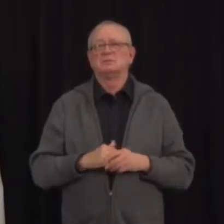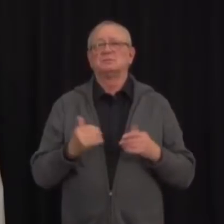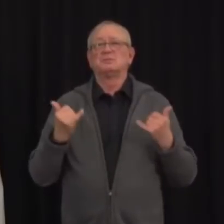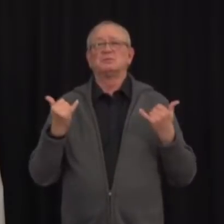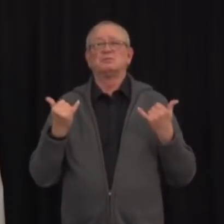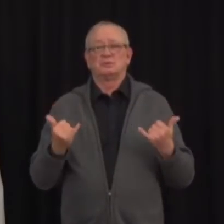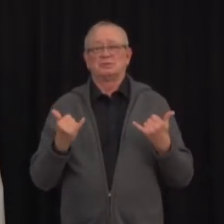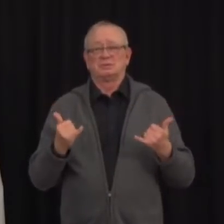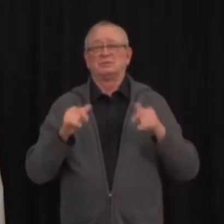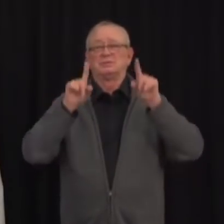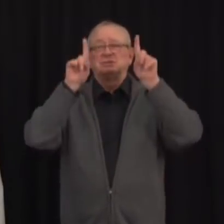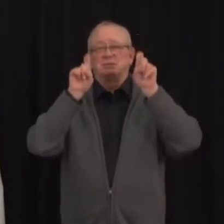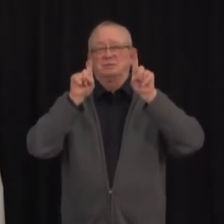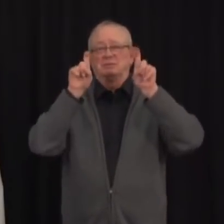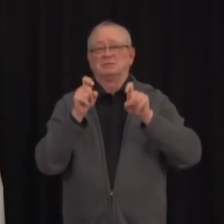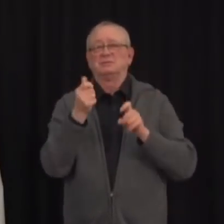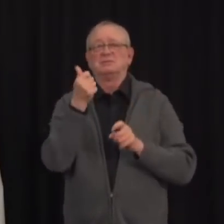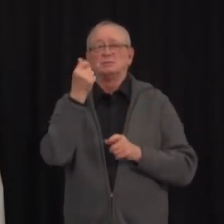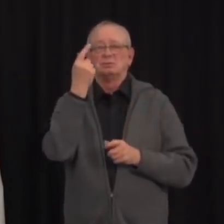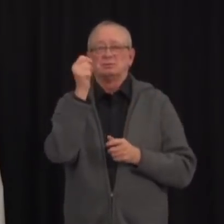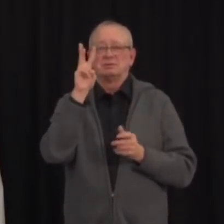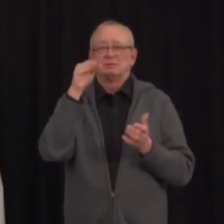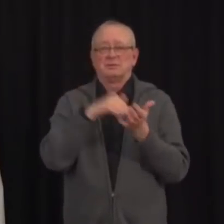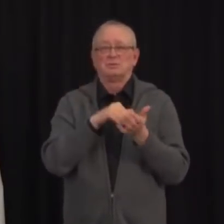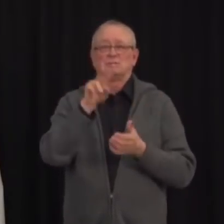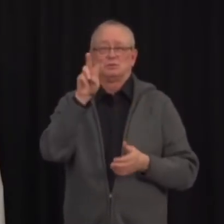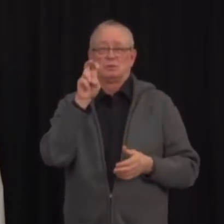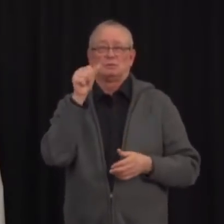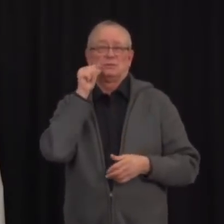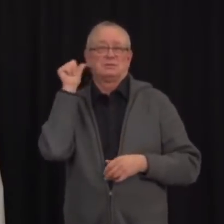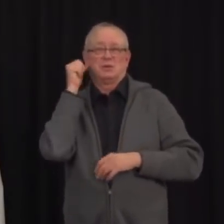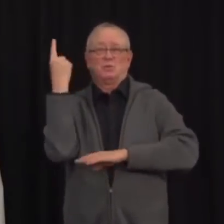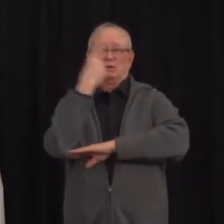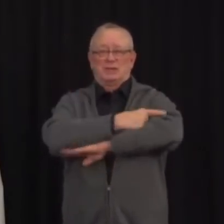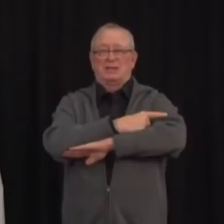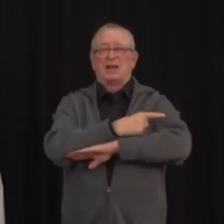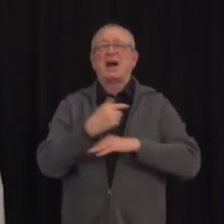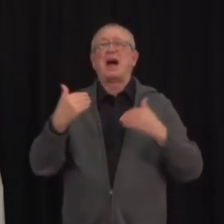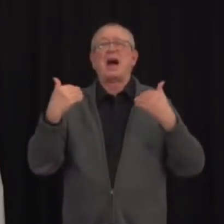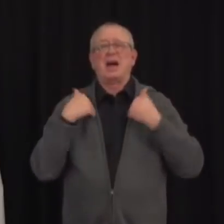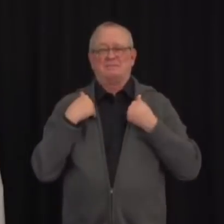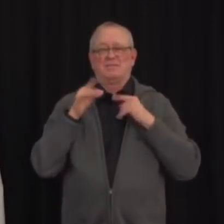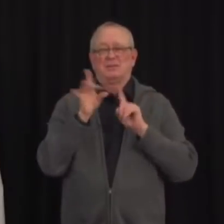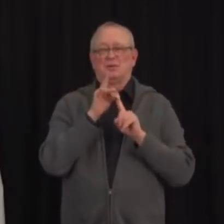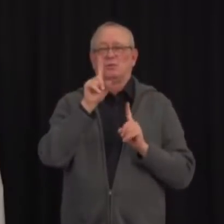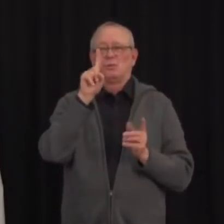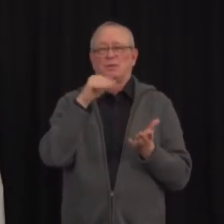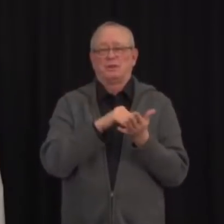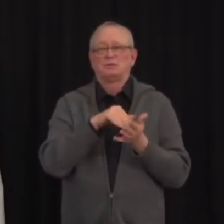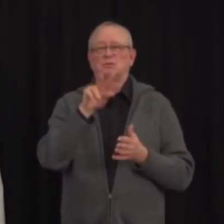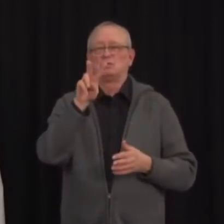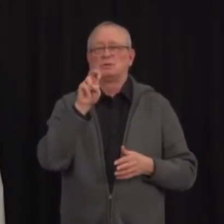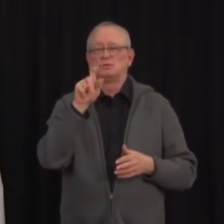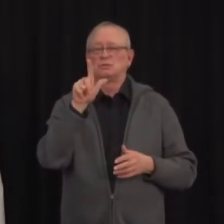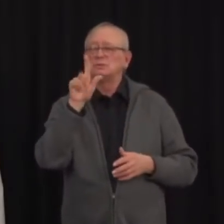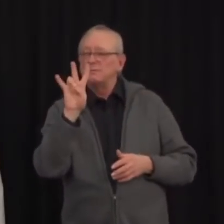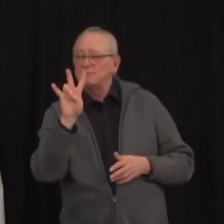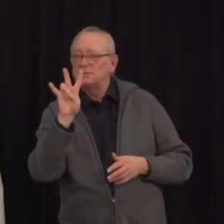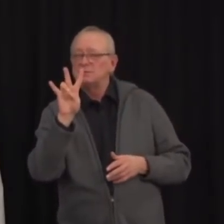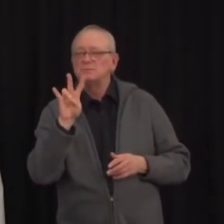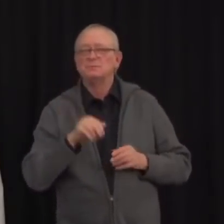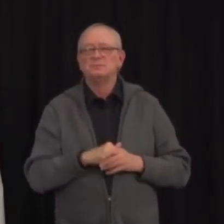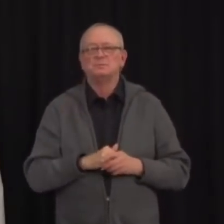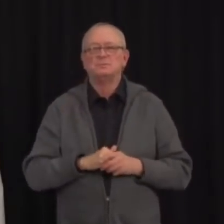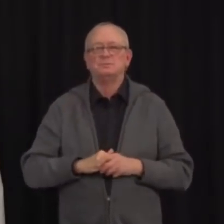1,227 new cases of COVID-19 in Alberta and completed more than 16,200 new tests.